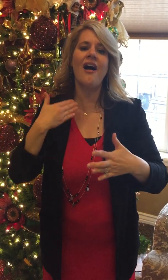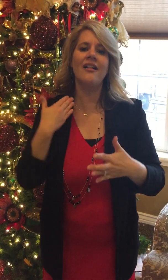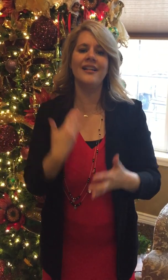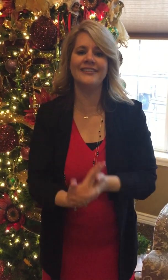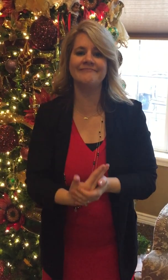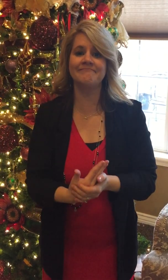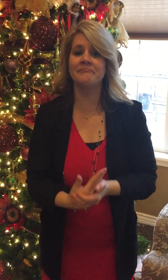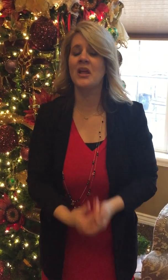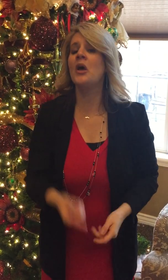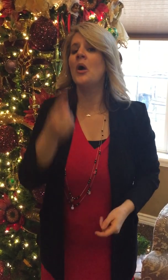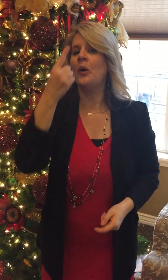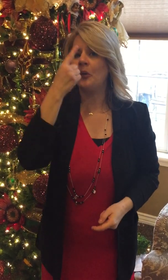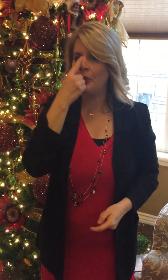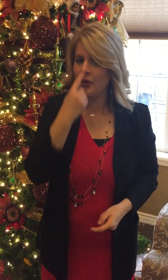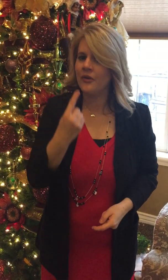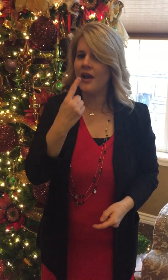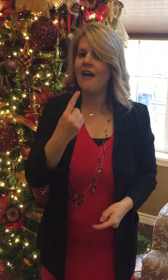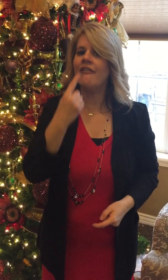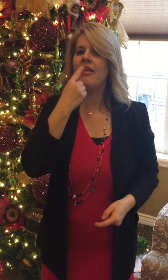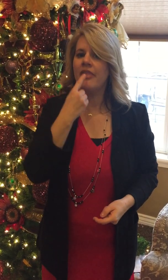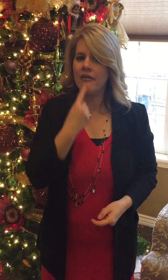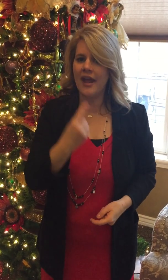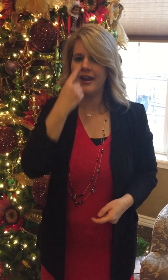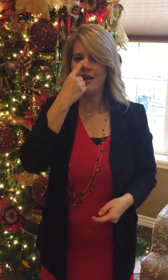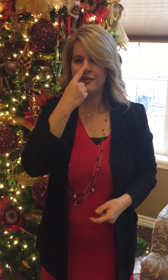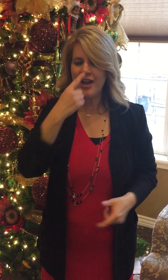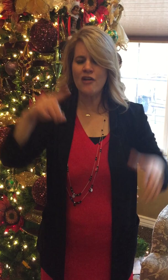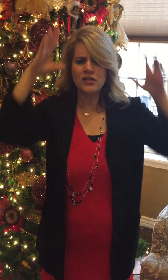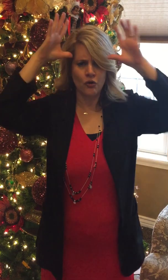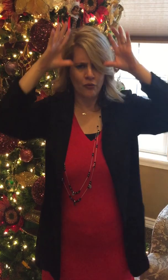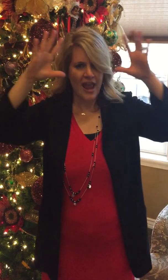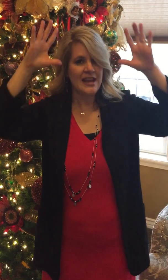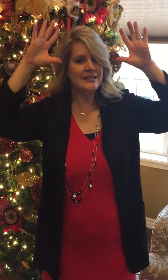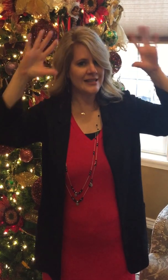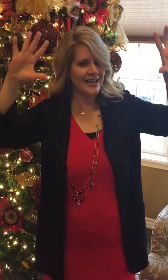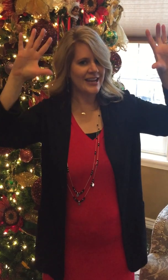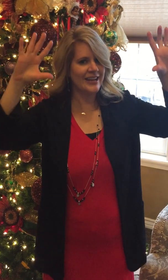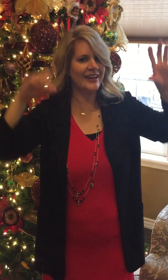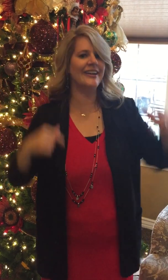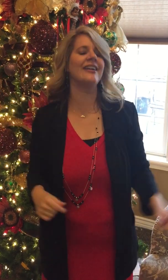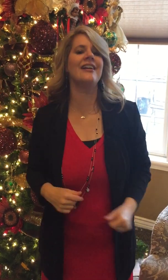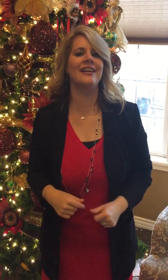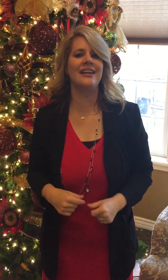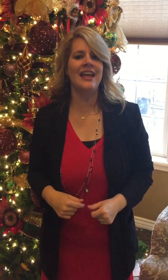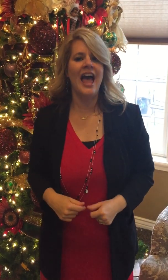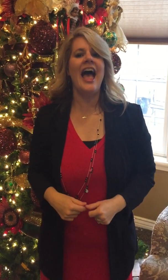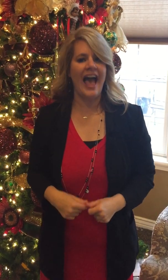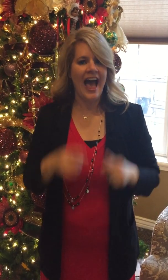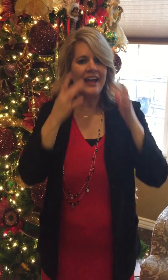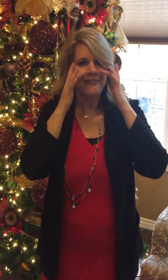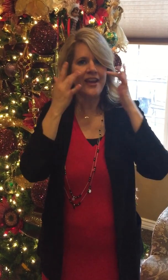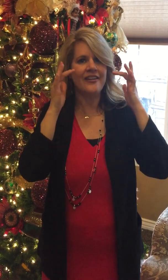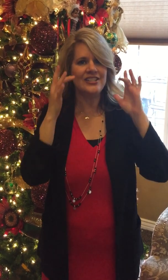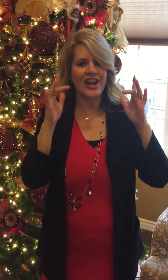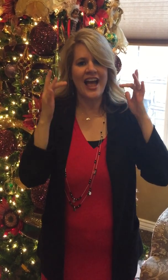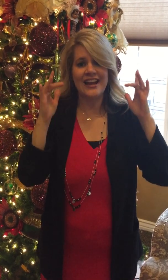all? Rudolph the red-nosed reindeer had a very